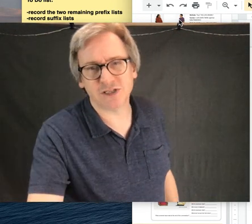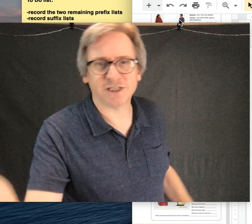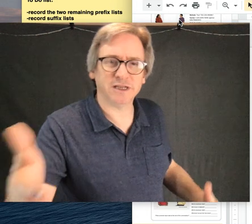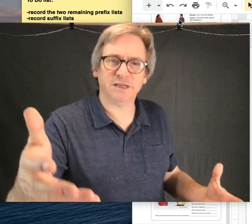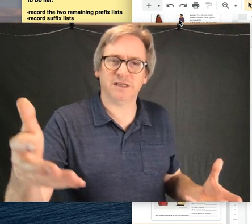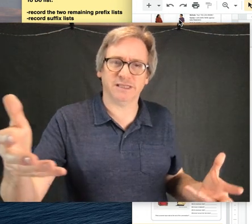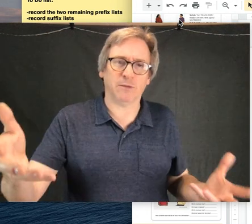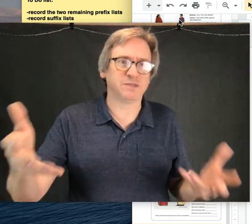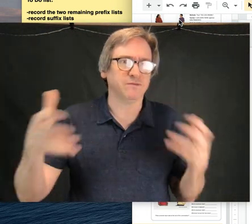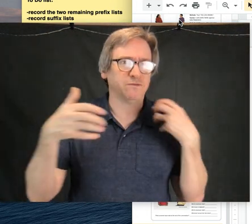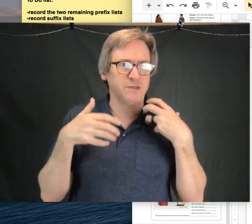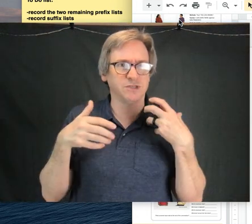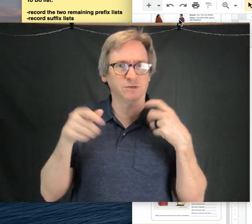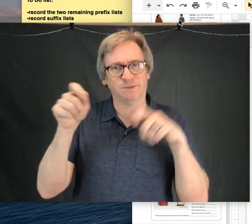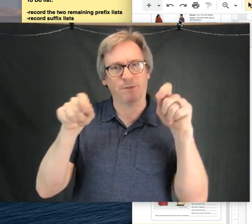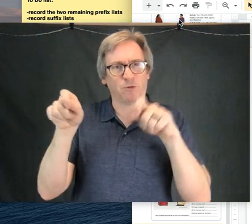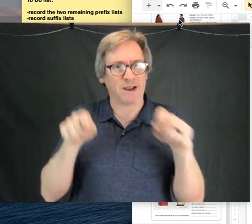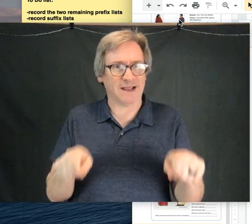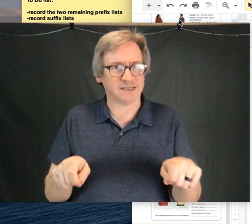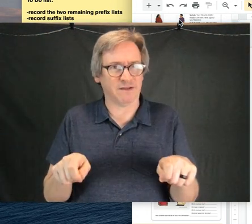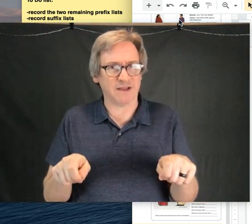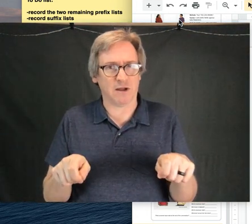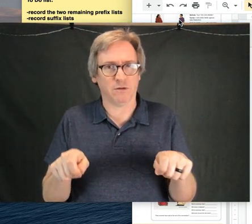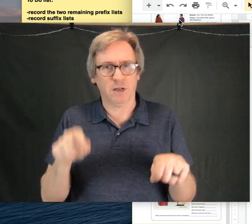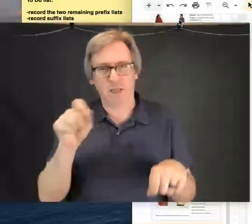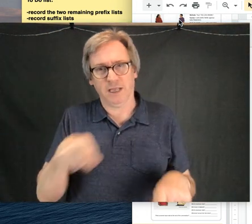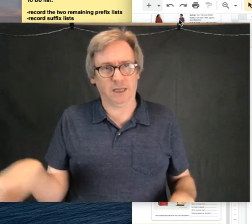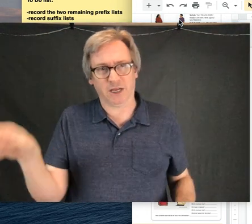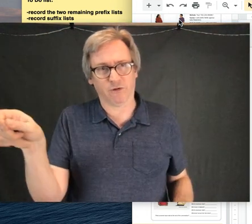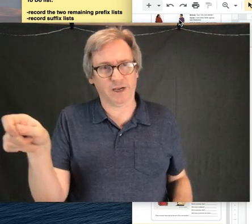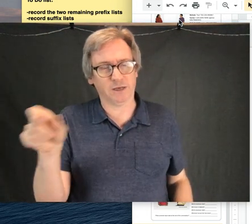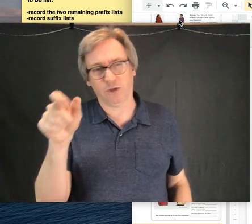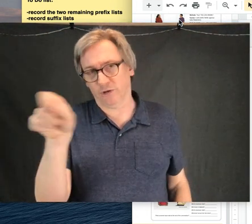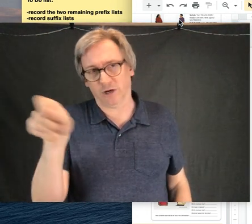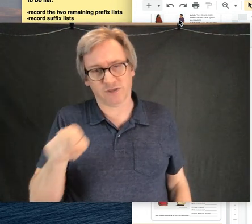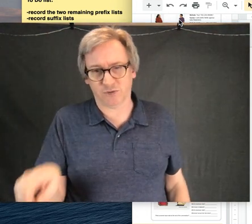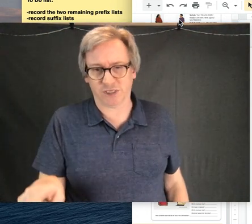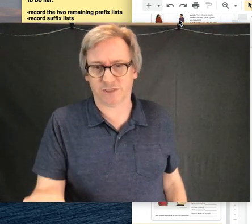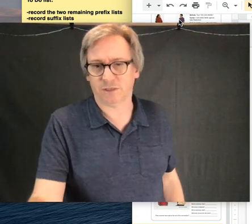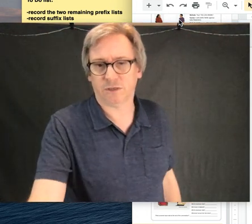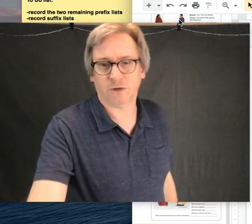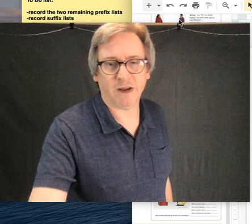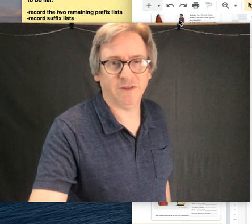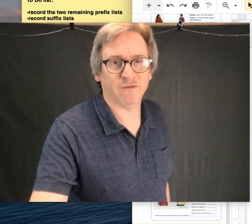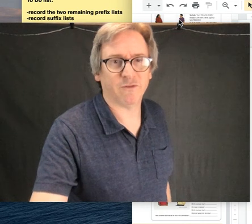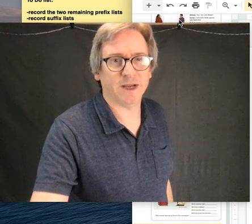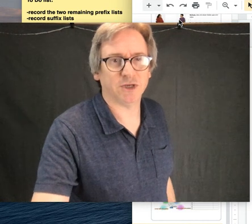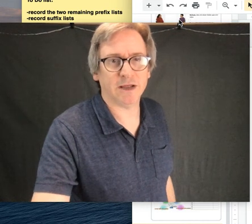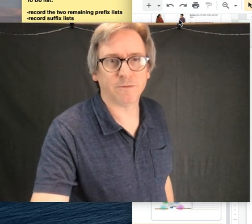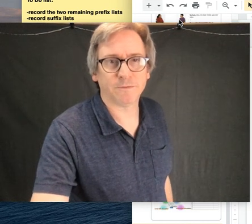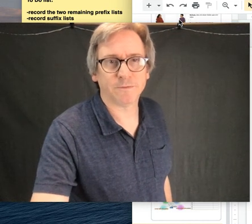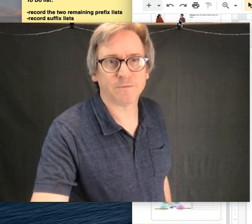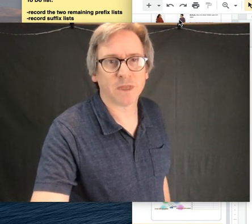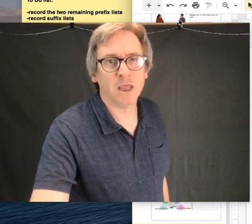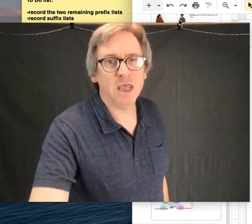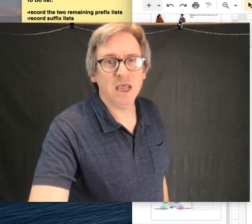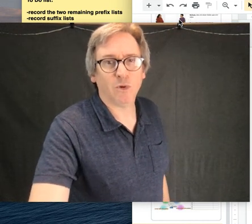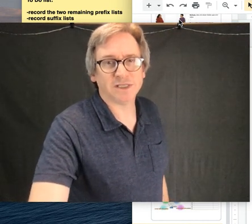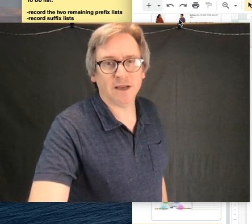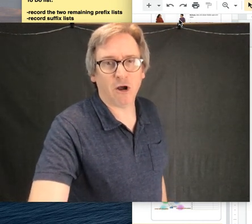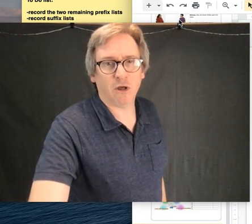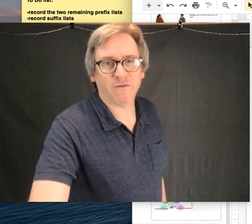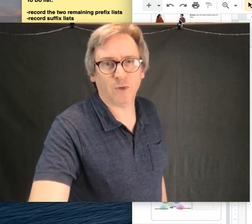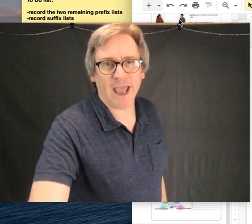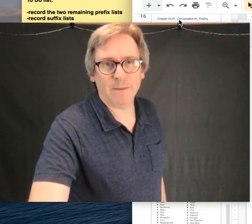So this is just this helps for some students to be able to write that stuff down in like a grid. You can also just write the information down.